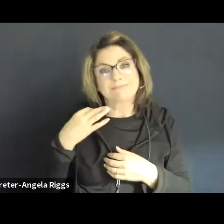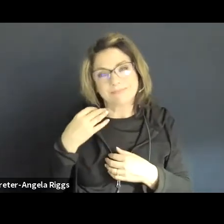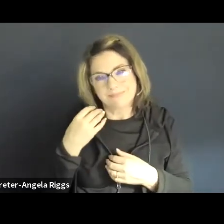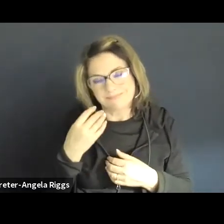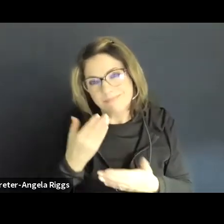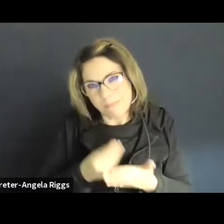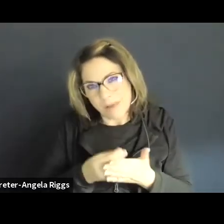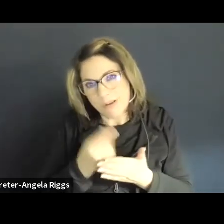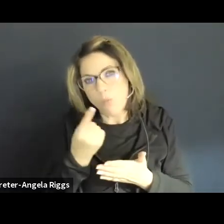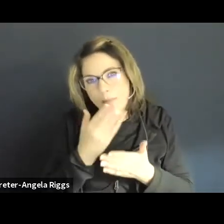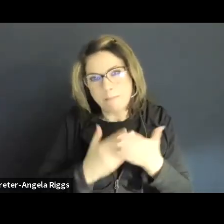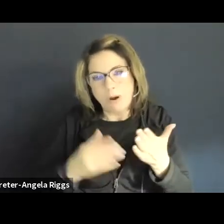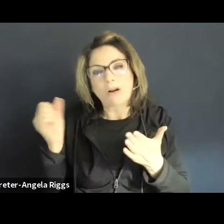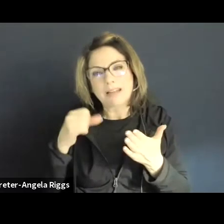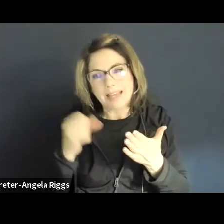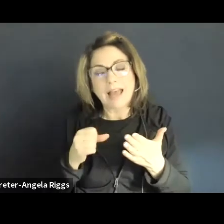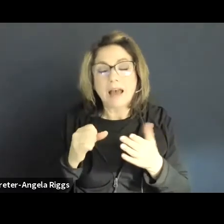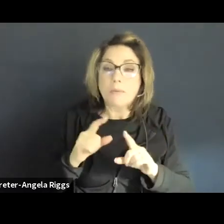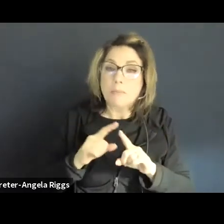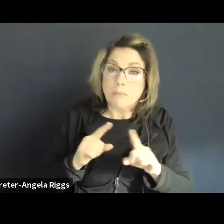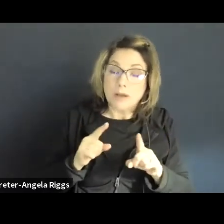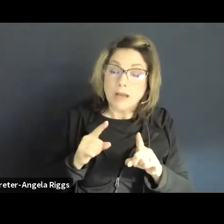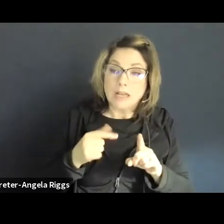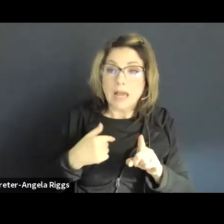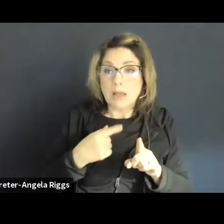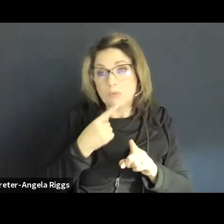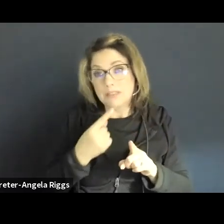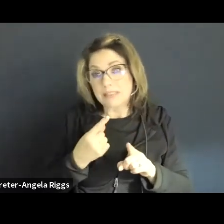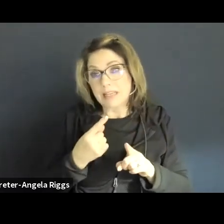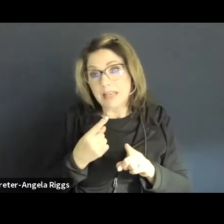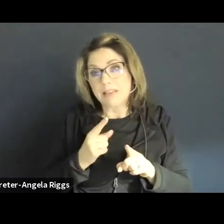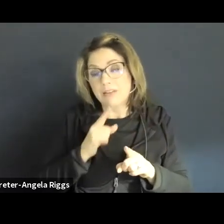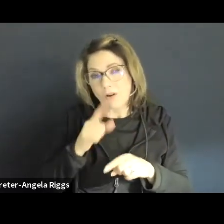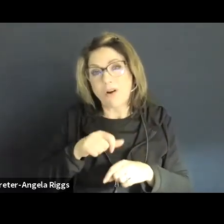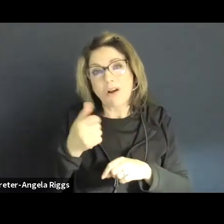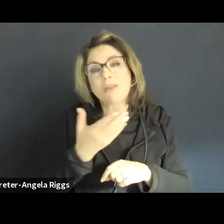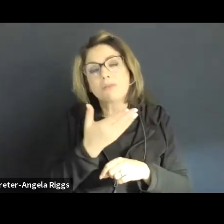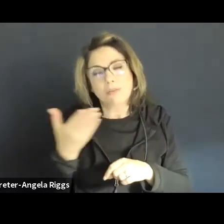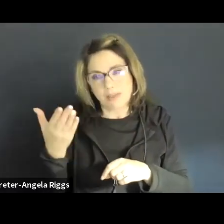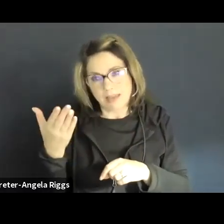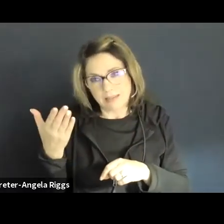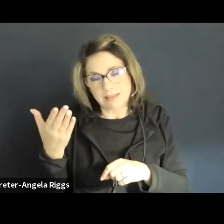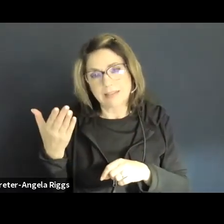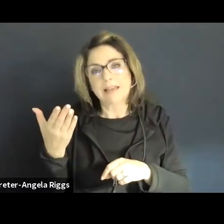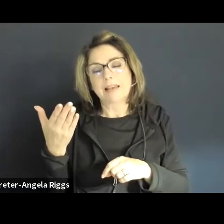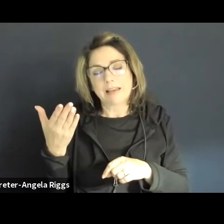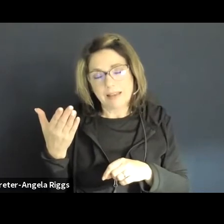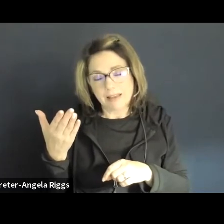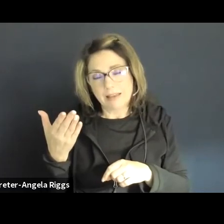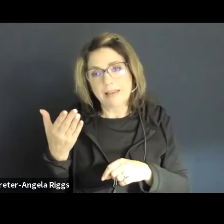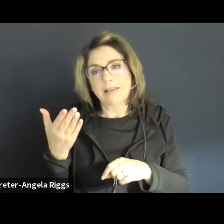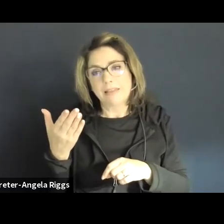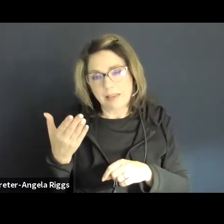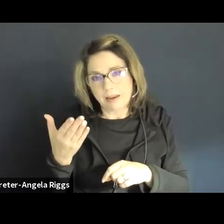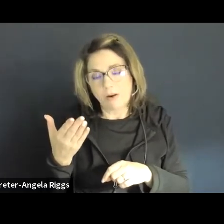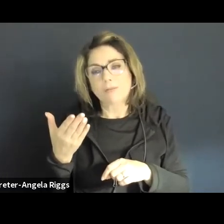factor, but I would say that there are other things that are clearly driving the prices